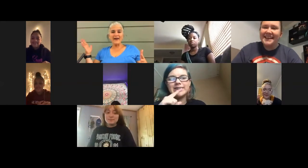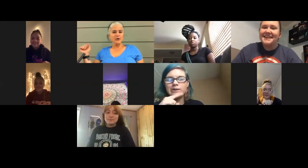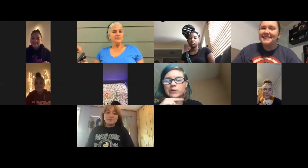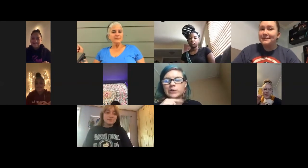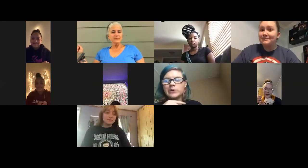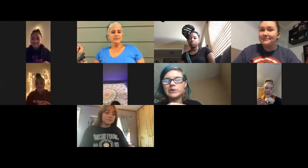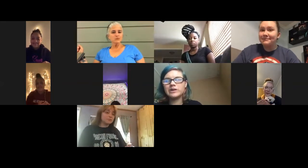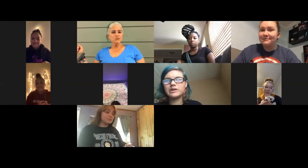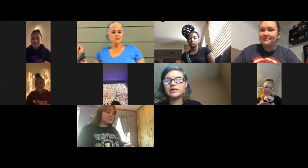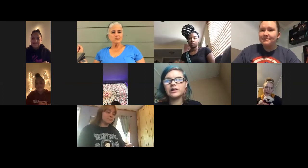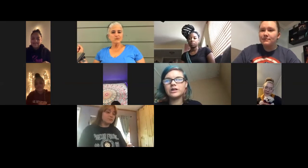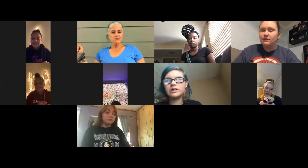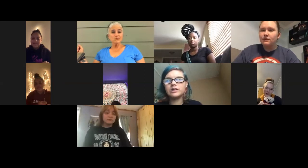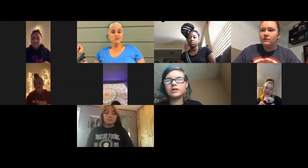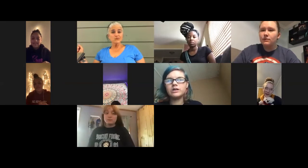Where?